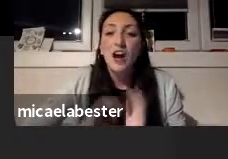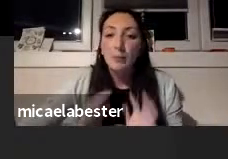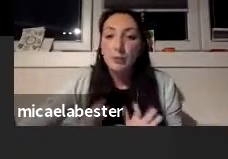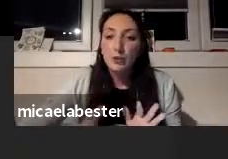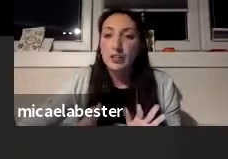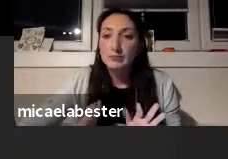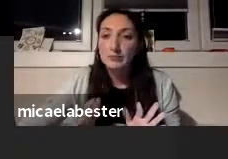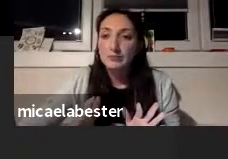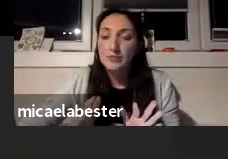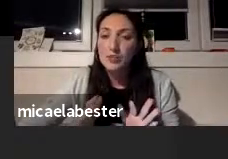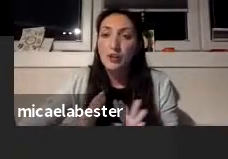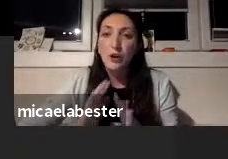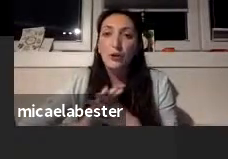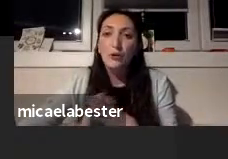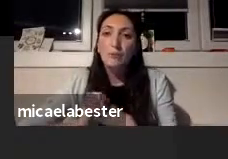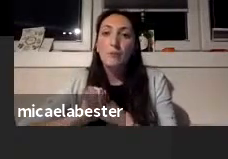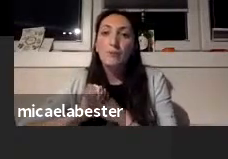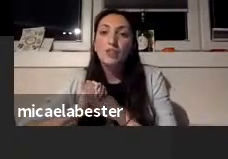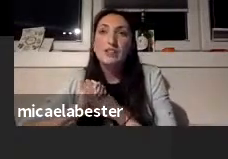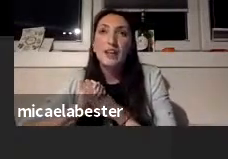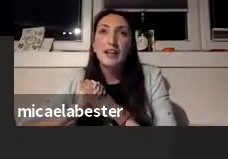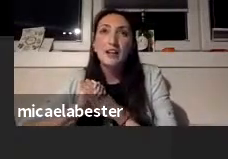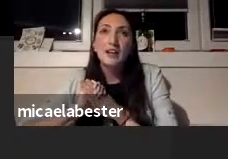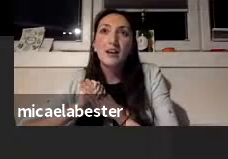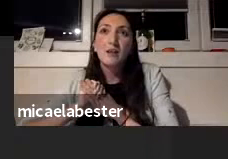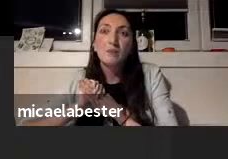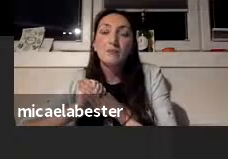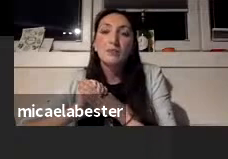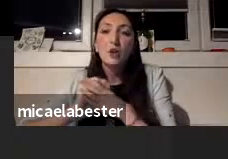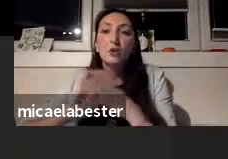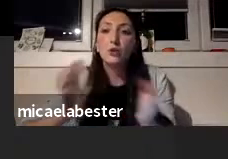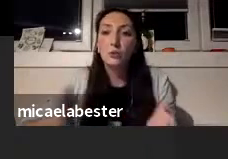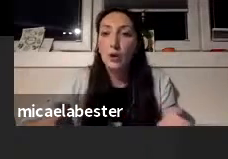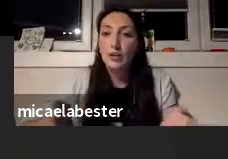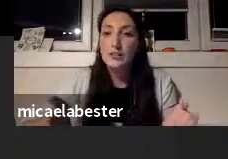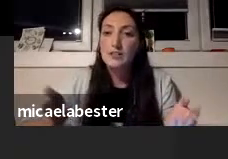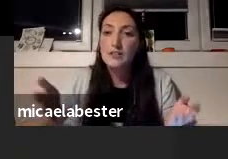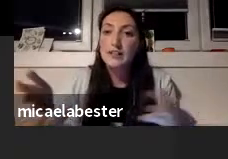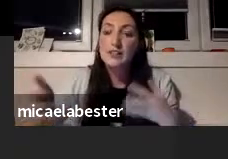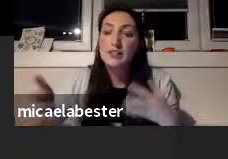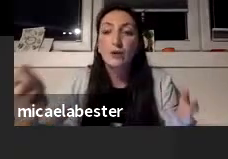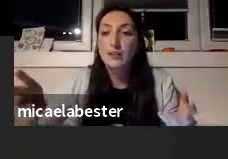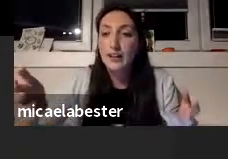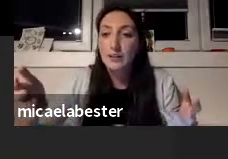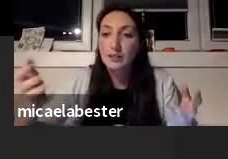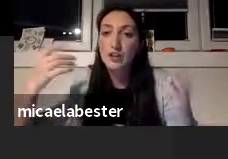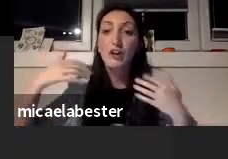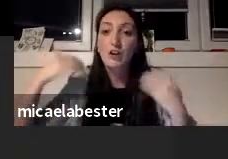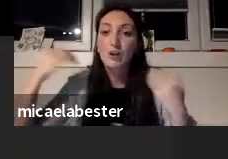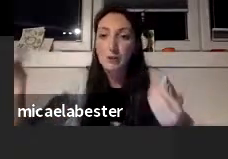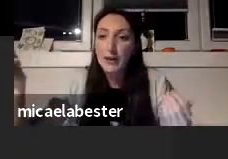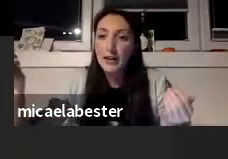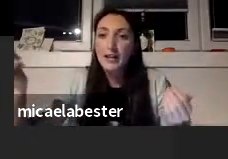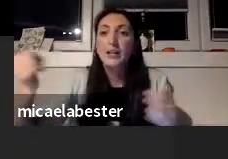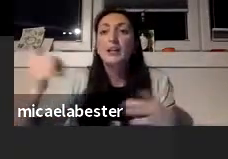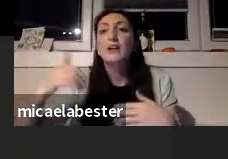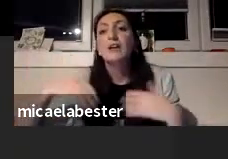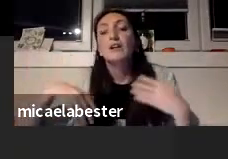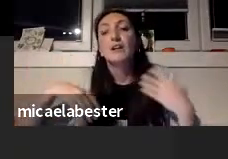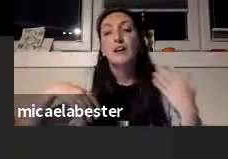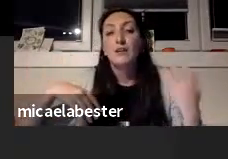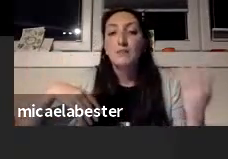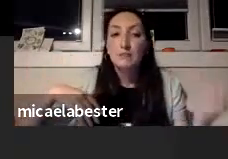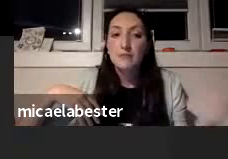Signs are arbitrary. So just like not all words in spoken language are onomatopoeic,